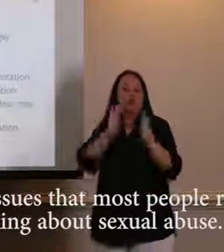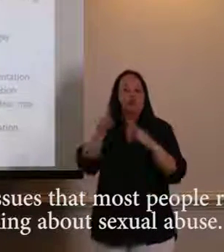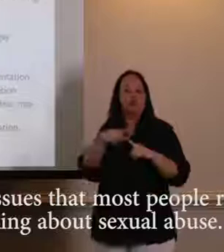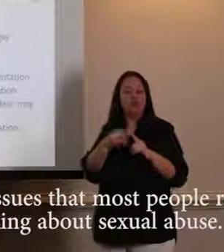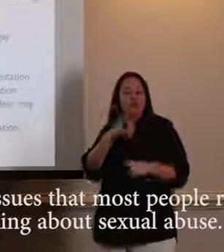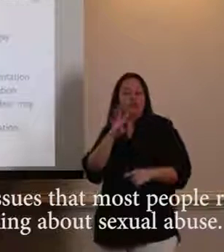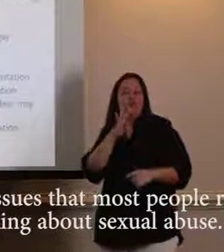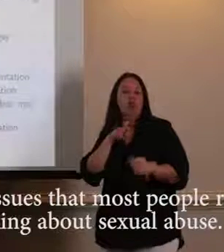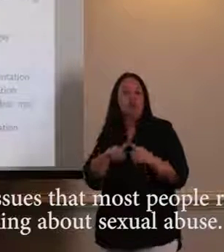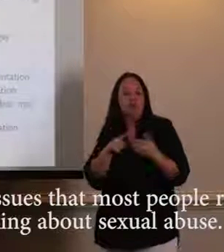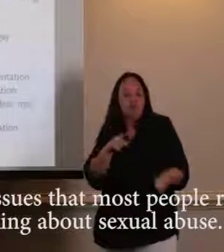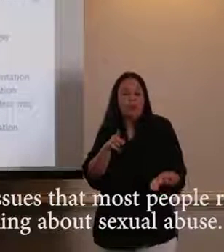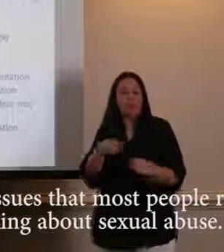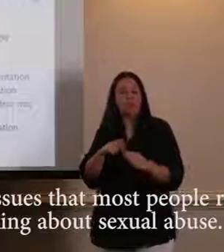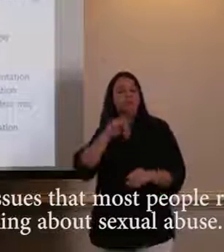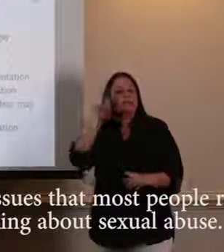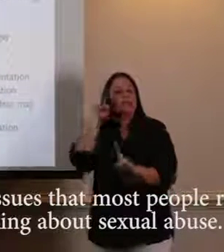about sexual abuse.